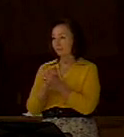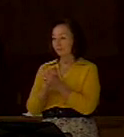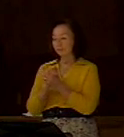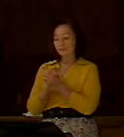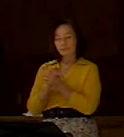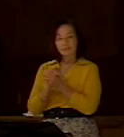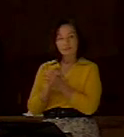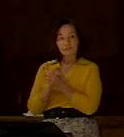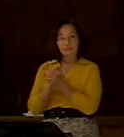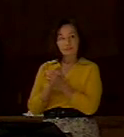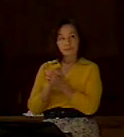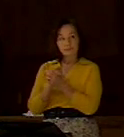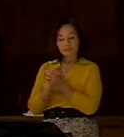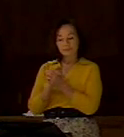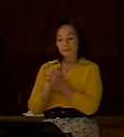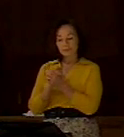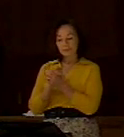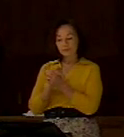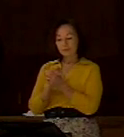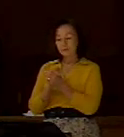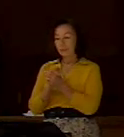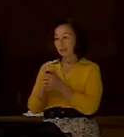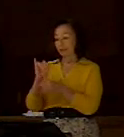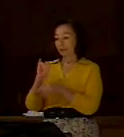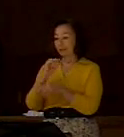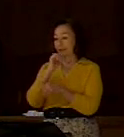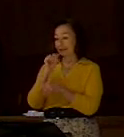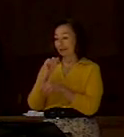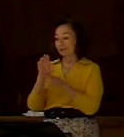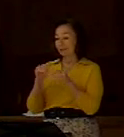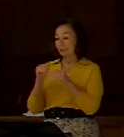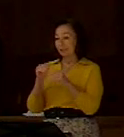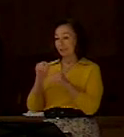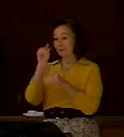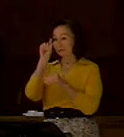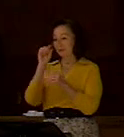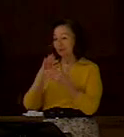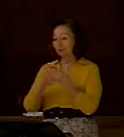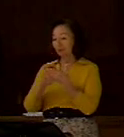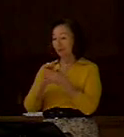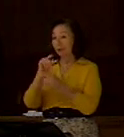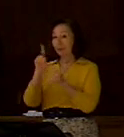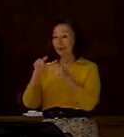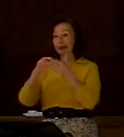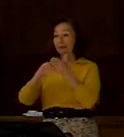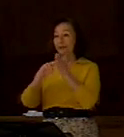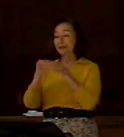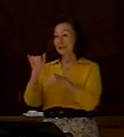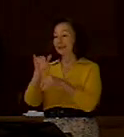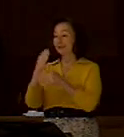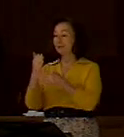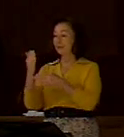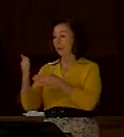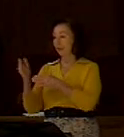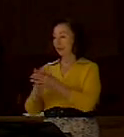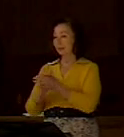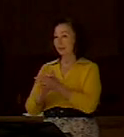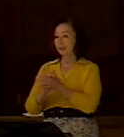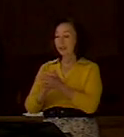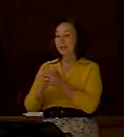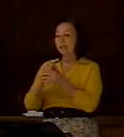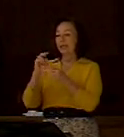Logisamai. I didn't take Greek. But it means the same thing. It means